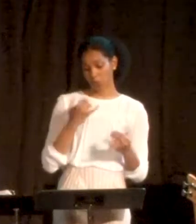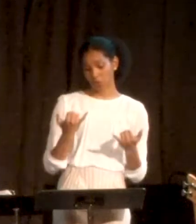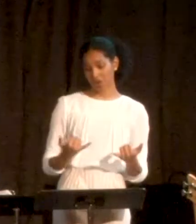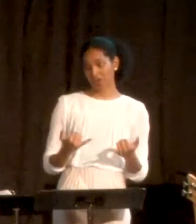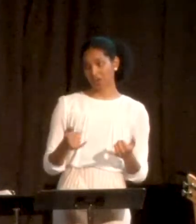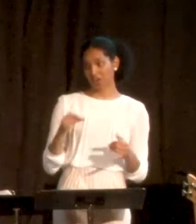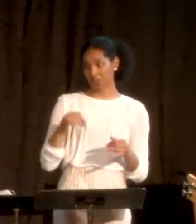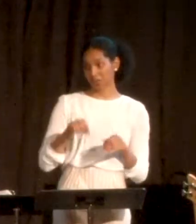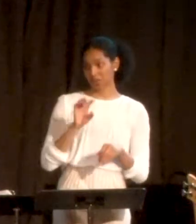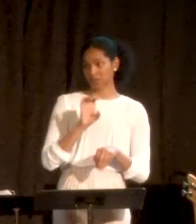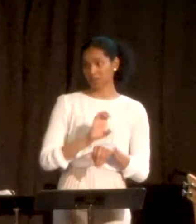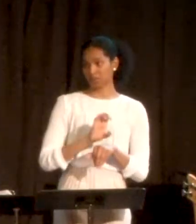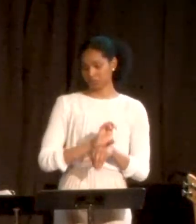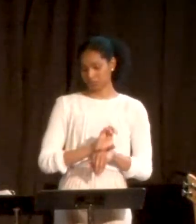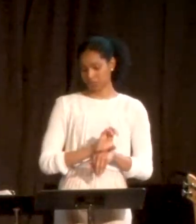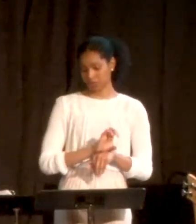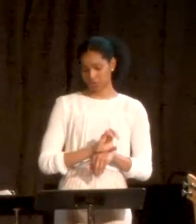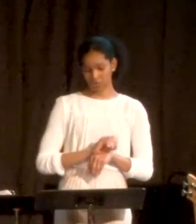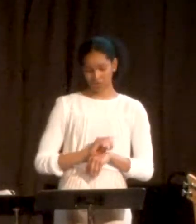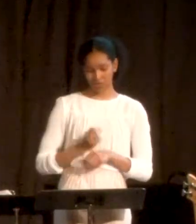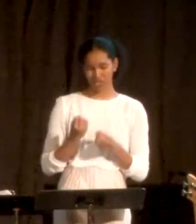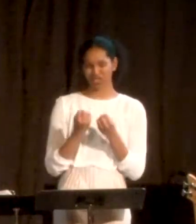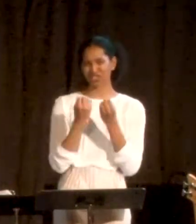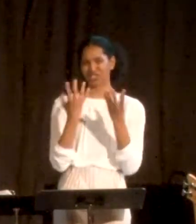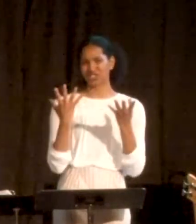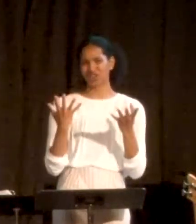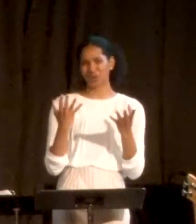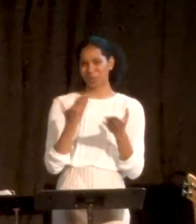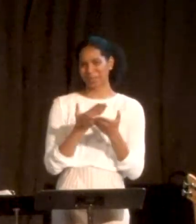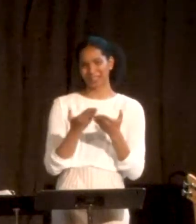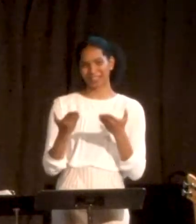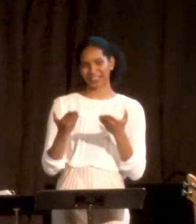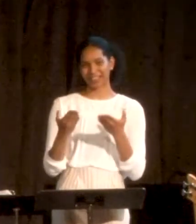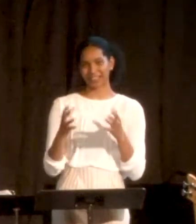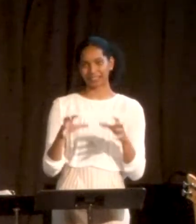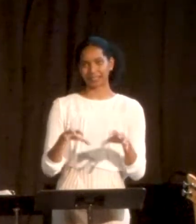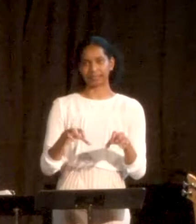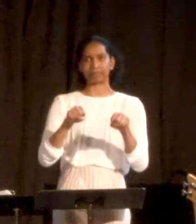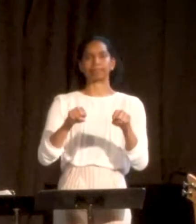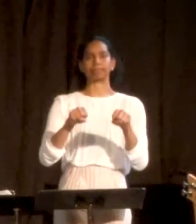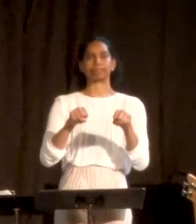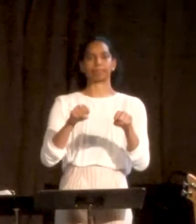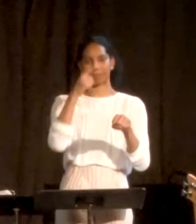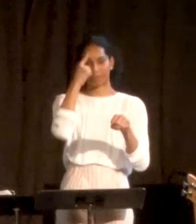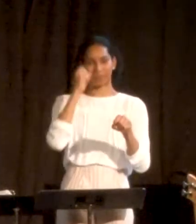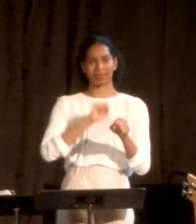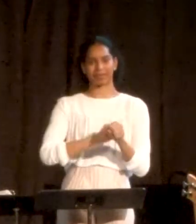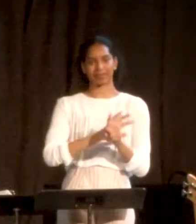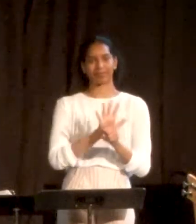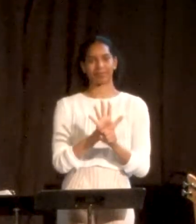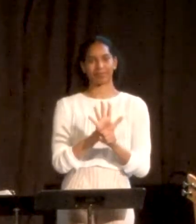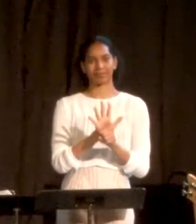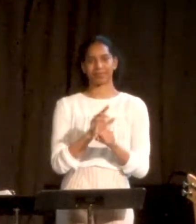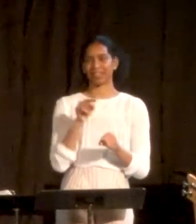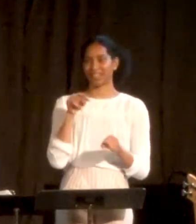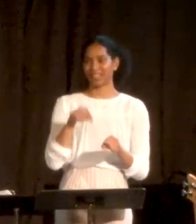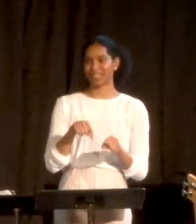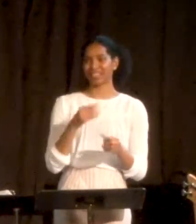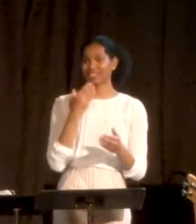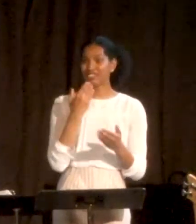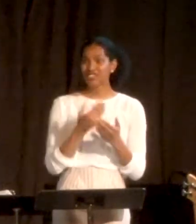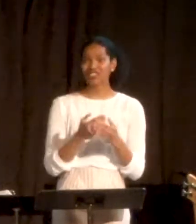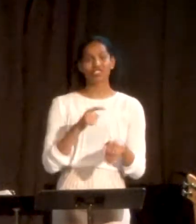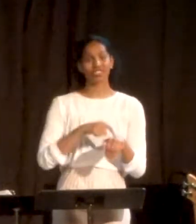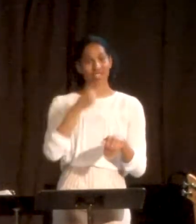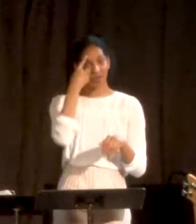many activities have to remain on hold because of the pandemic, this is really an excellent time for teams